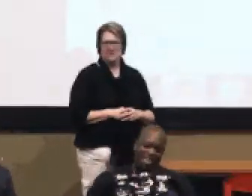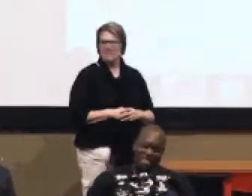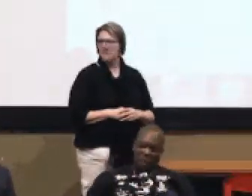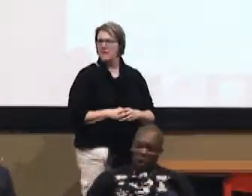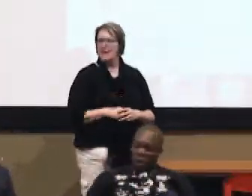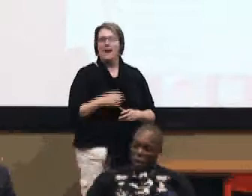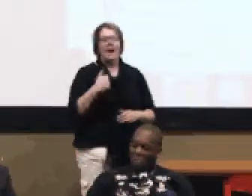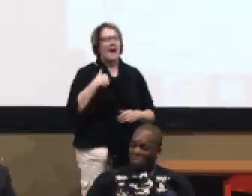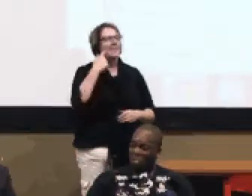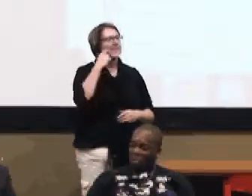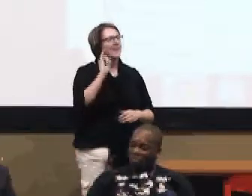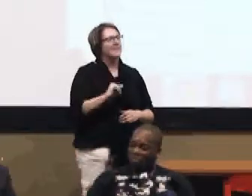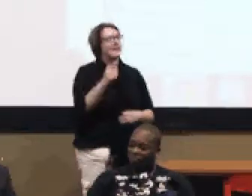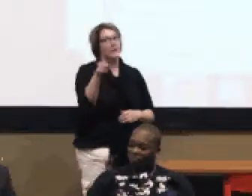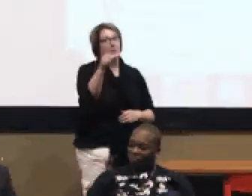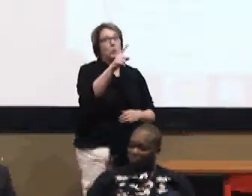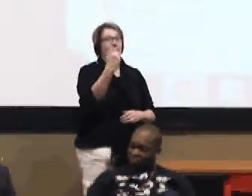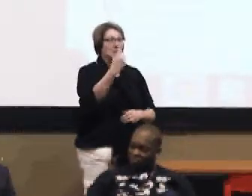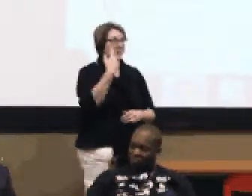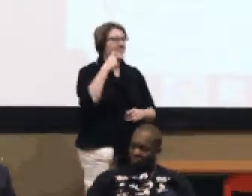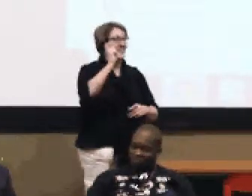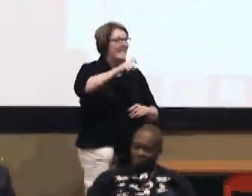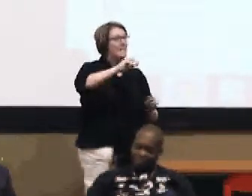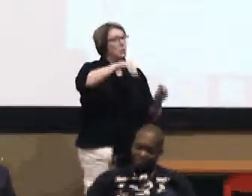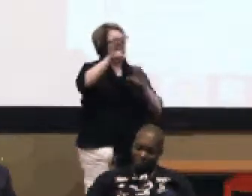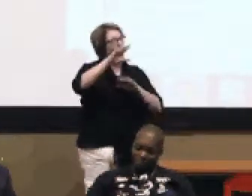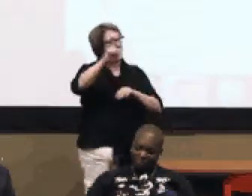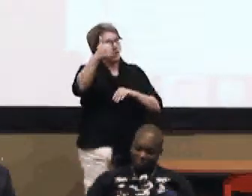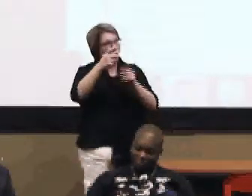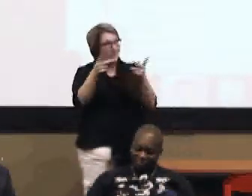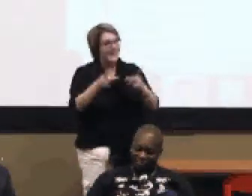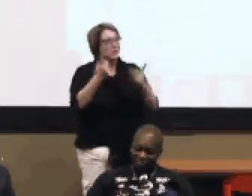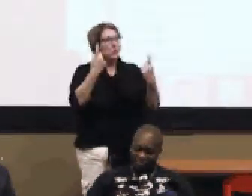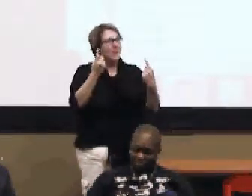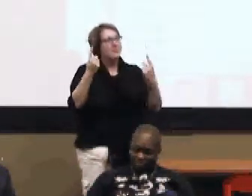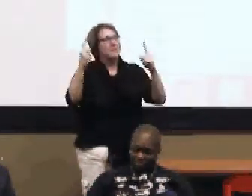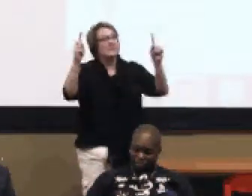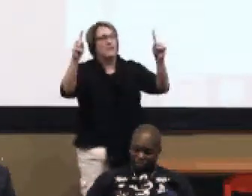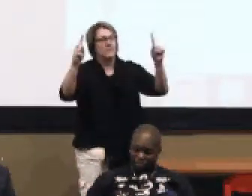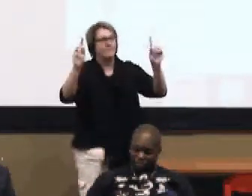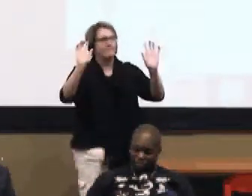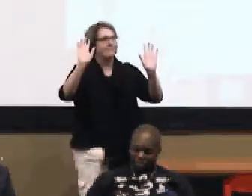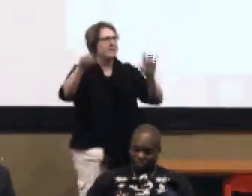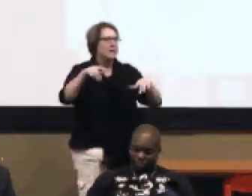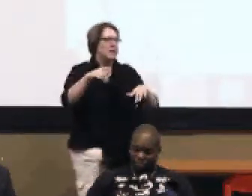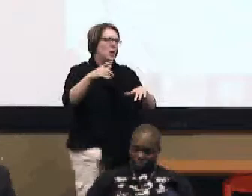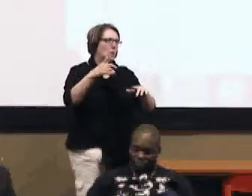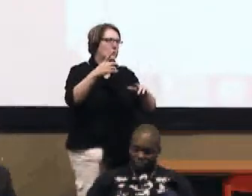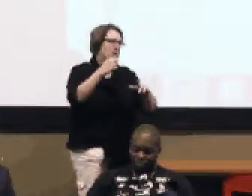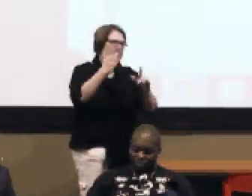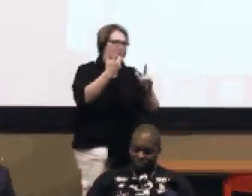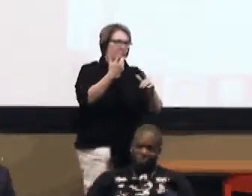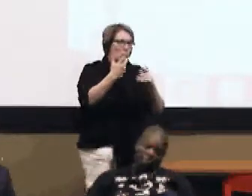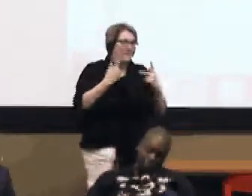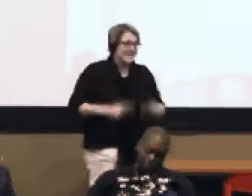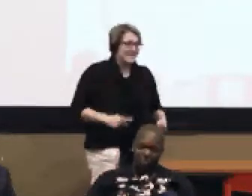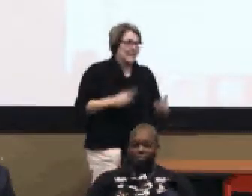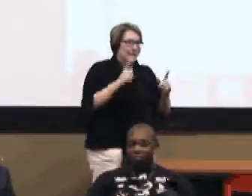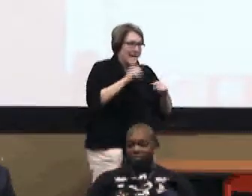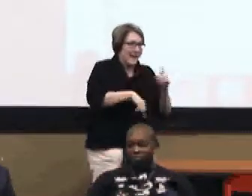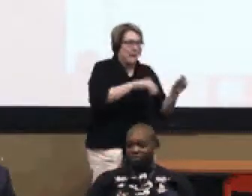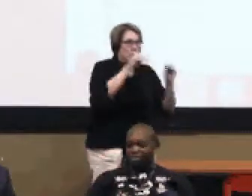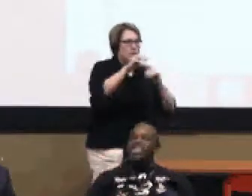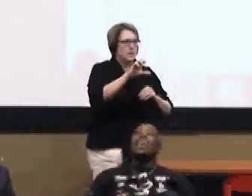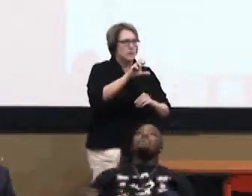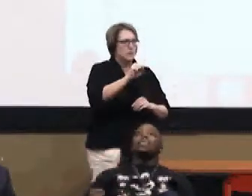I think that if you're someone who thinks you need to go move somewhere to do something you really want to do, barring like you physically can't do it here or Like something.